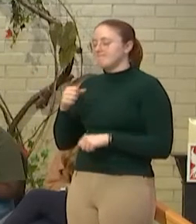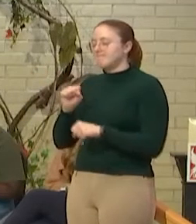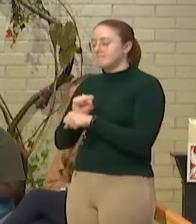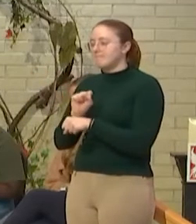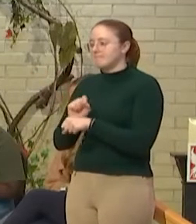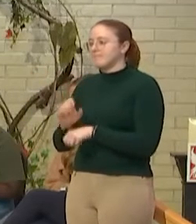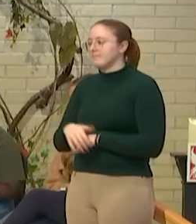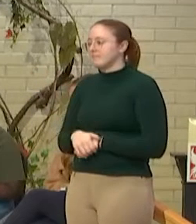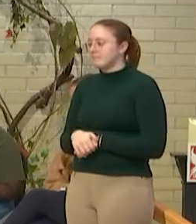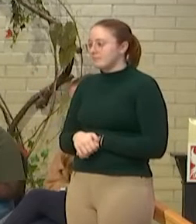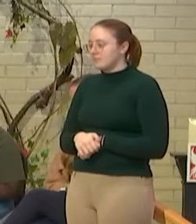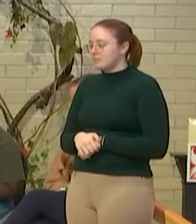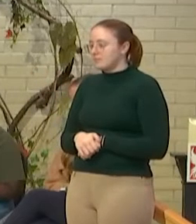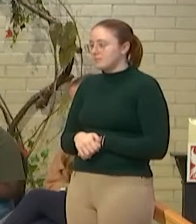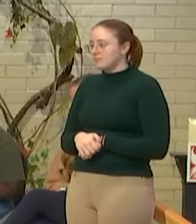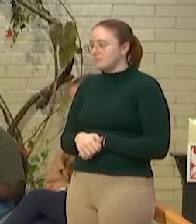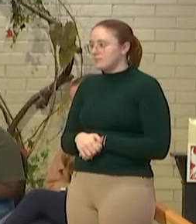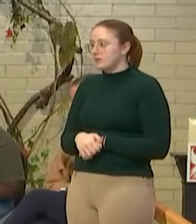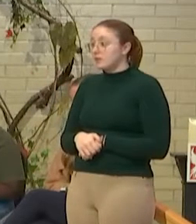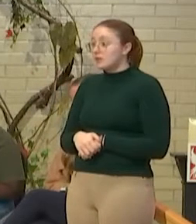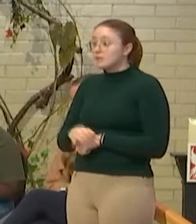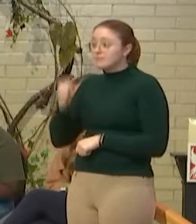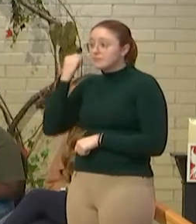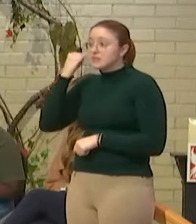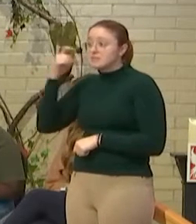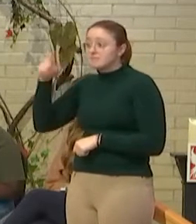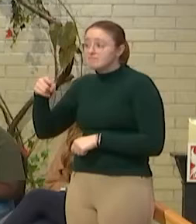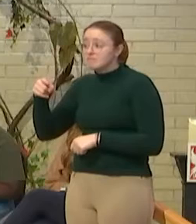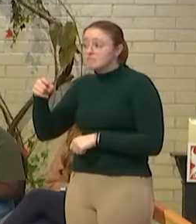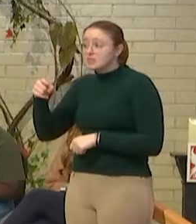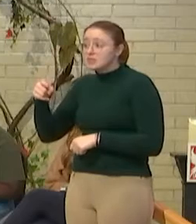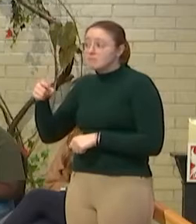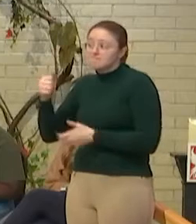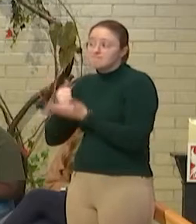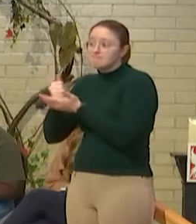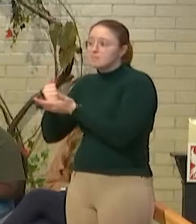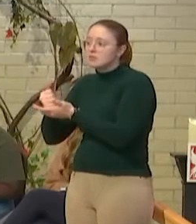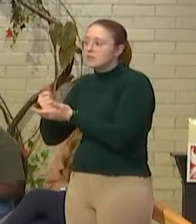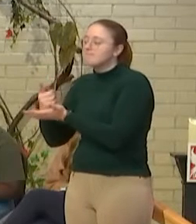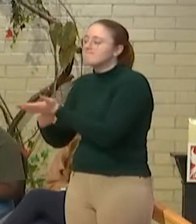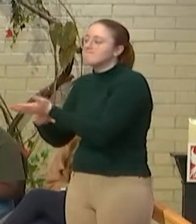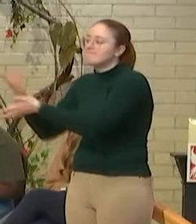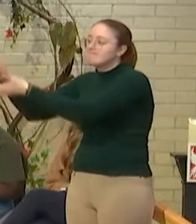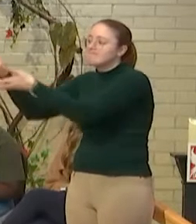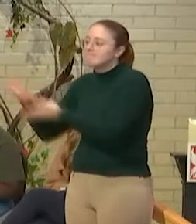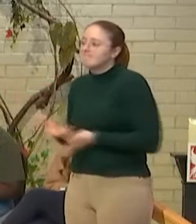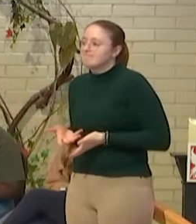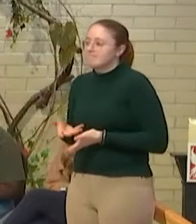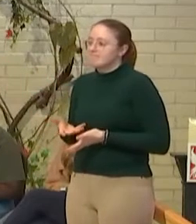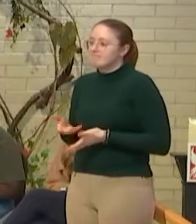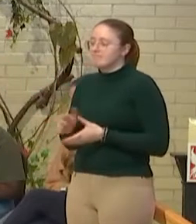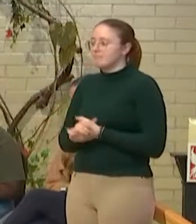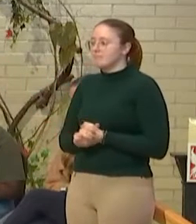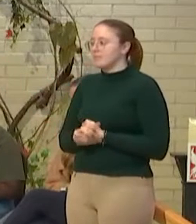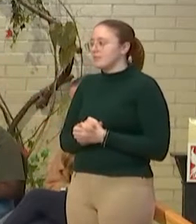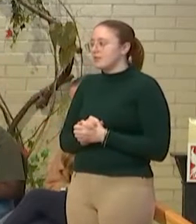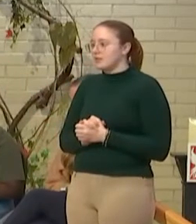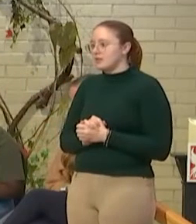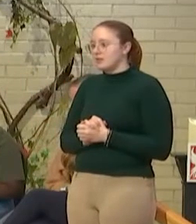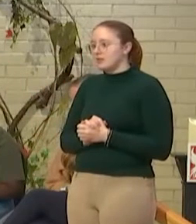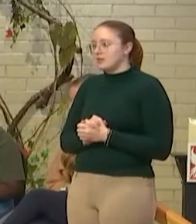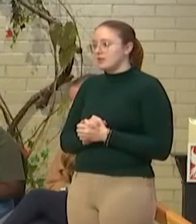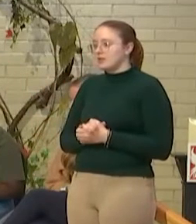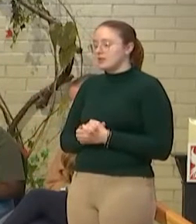if you're interested in that, you can come see me at the library. I did want to also describe myself, I should have done this at the beginning. I